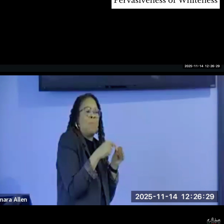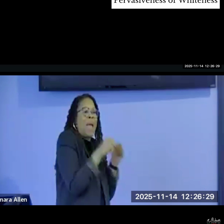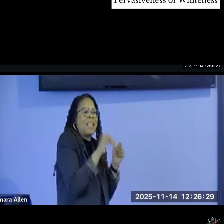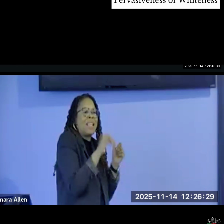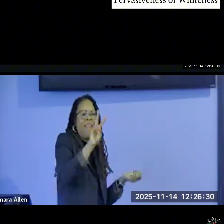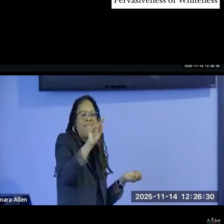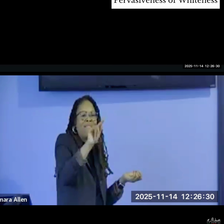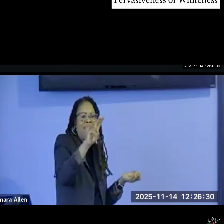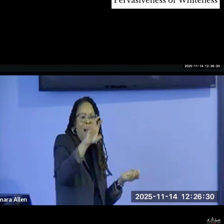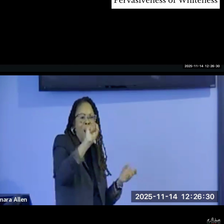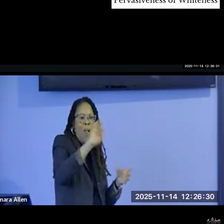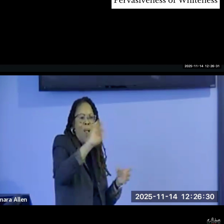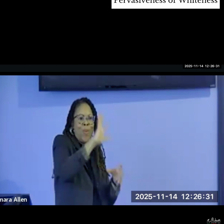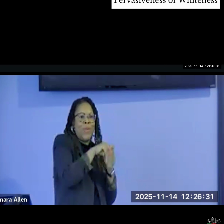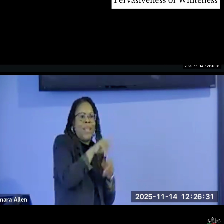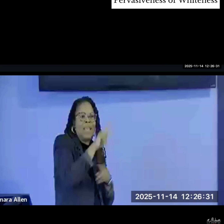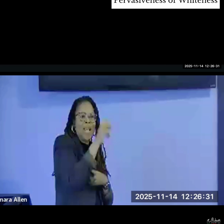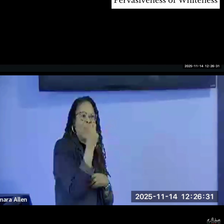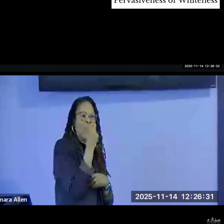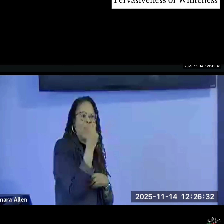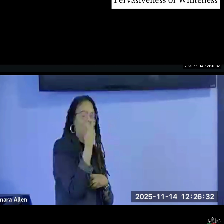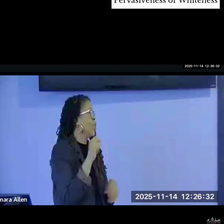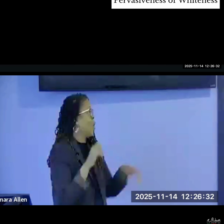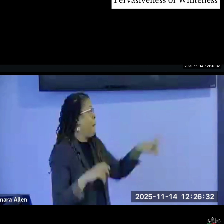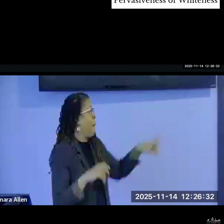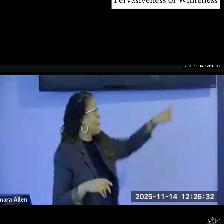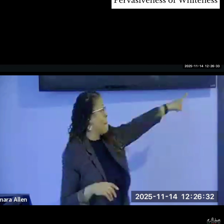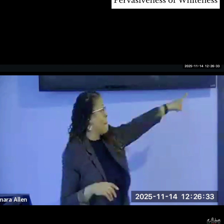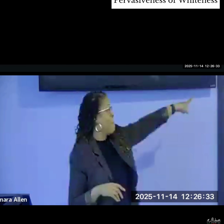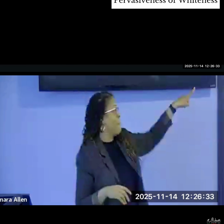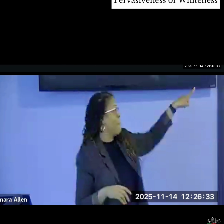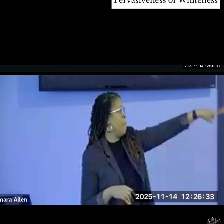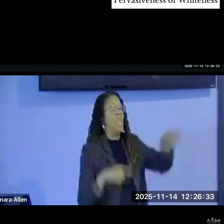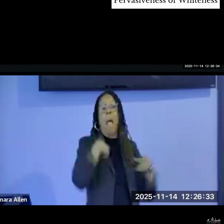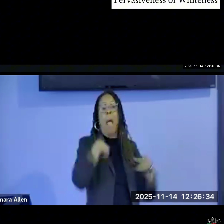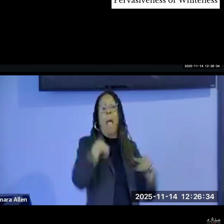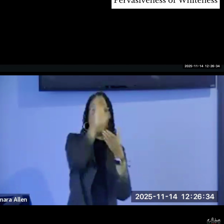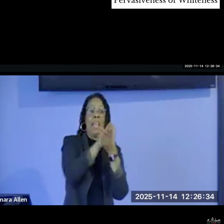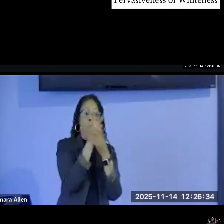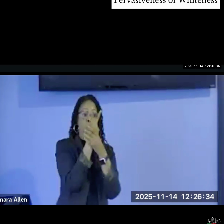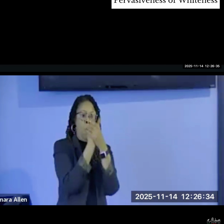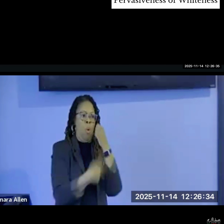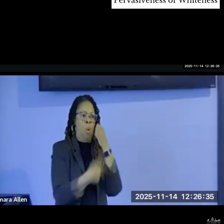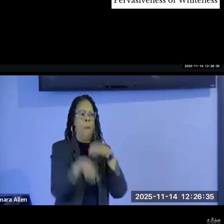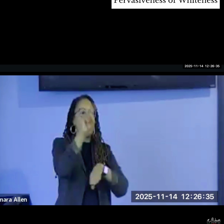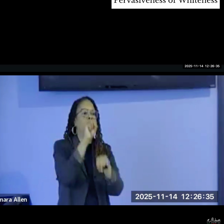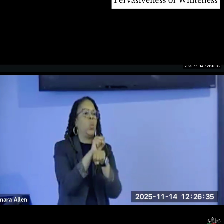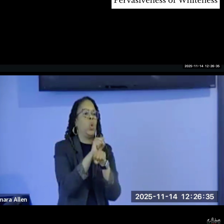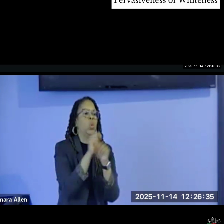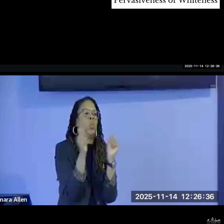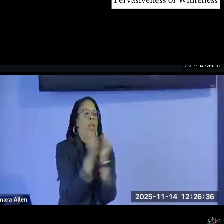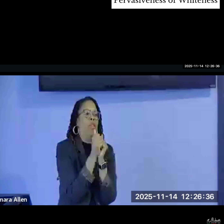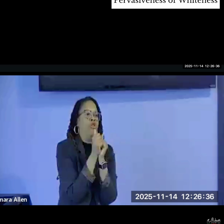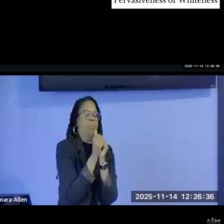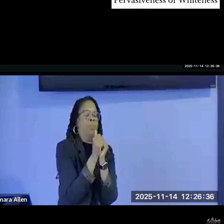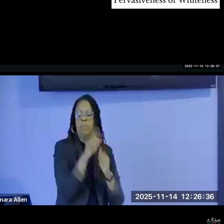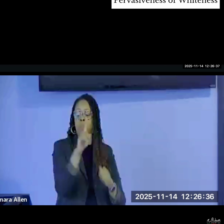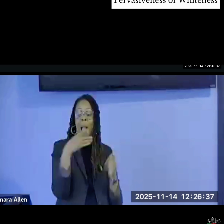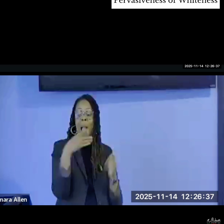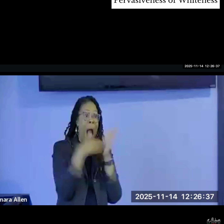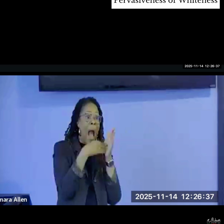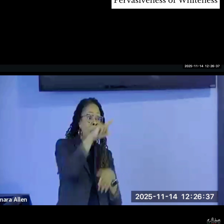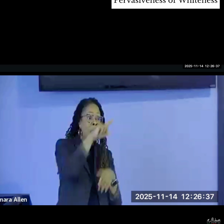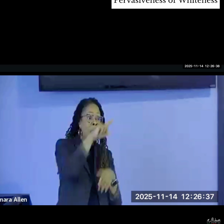Right? And how they sort of are superior in that way and maintain the values with the language and the